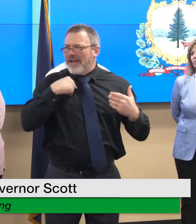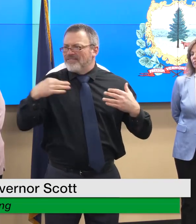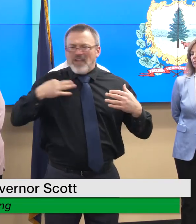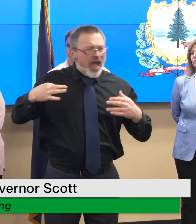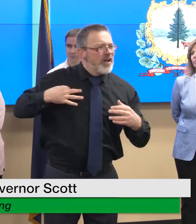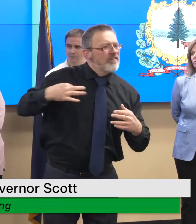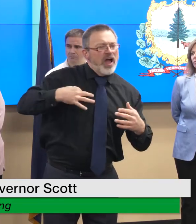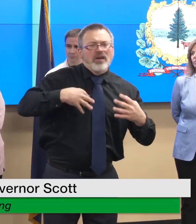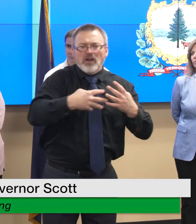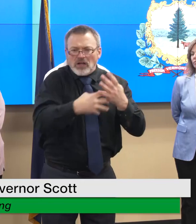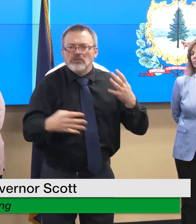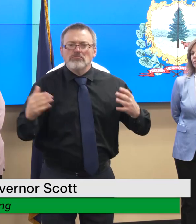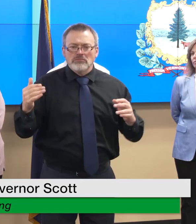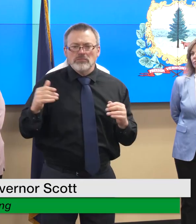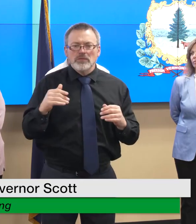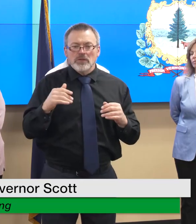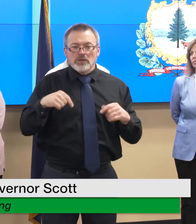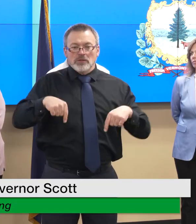at